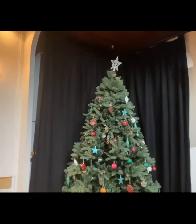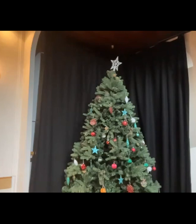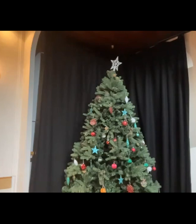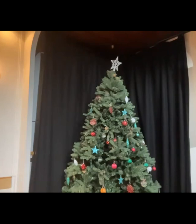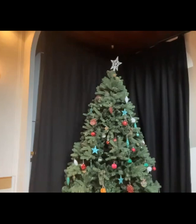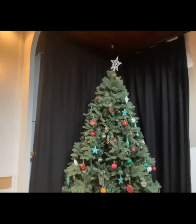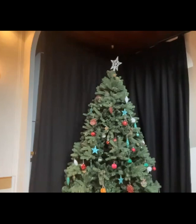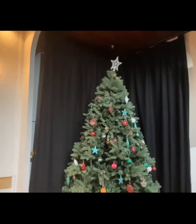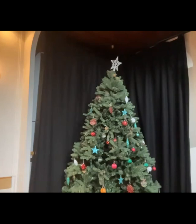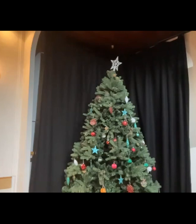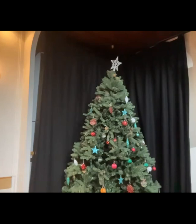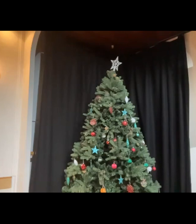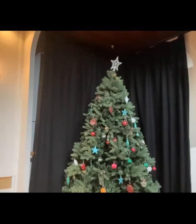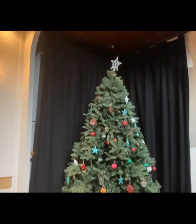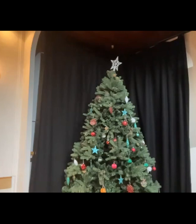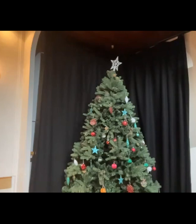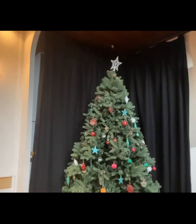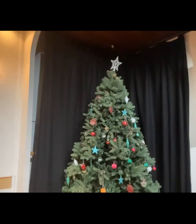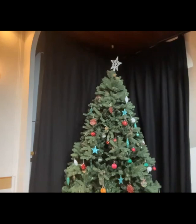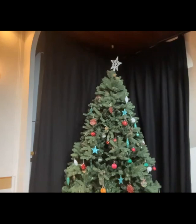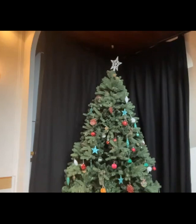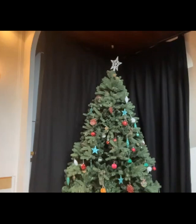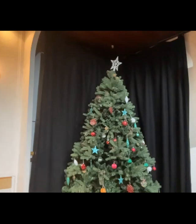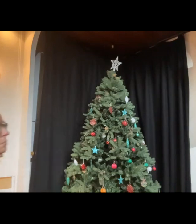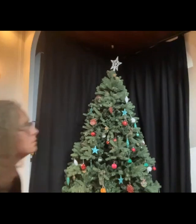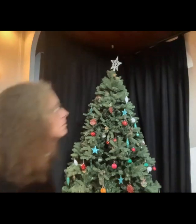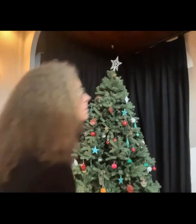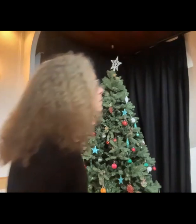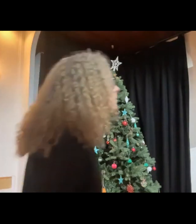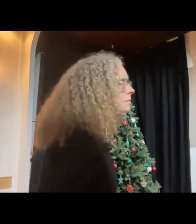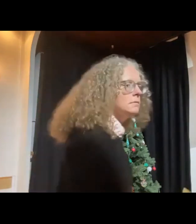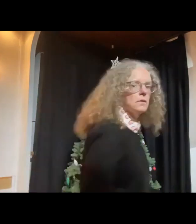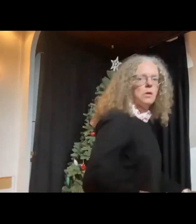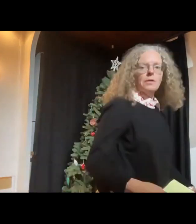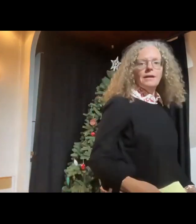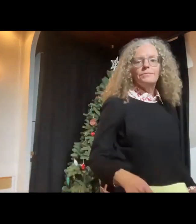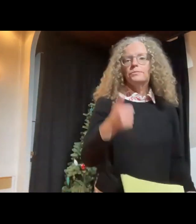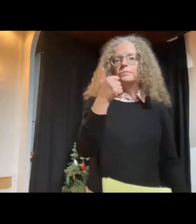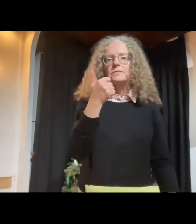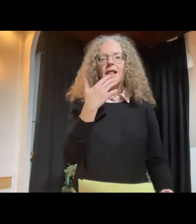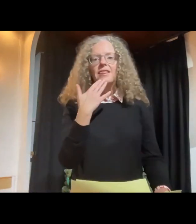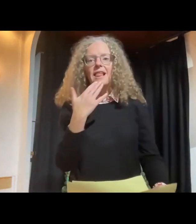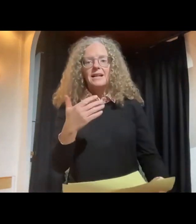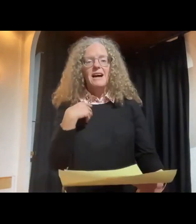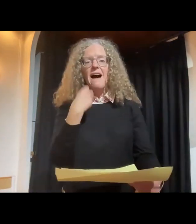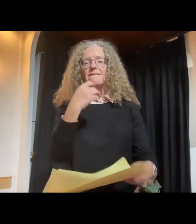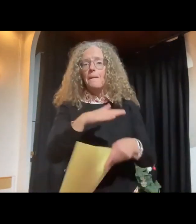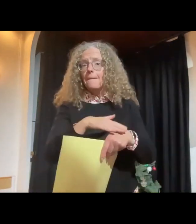the children being interacted with. I don't know if Rachel wants to add anything else to that, but that's my take on it.